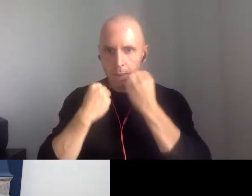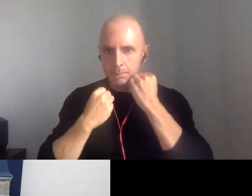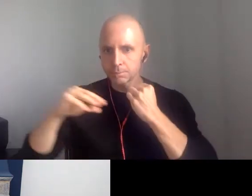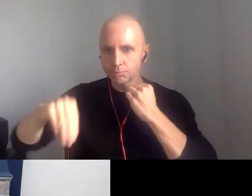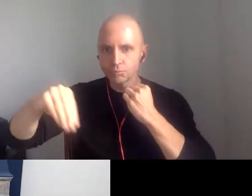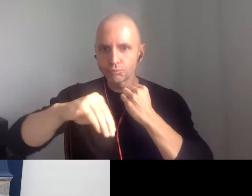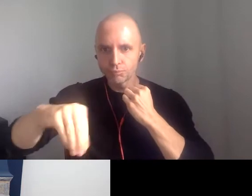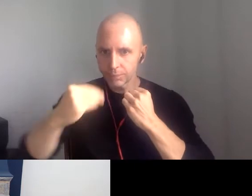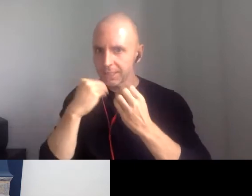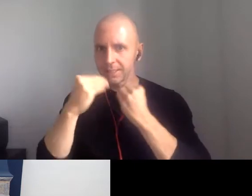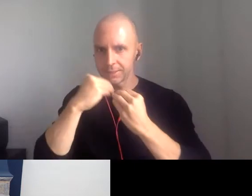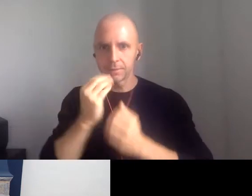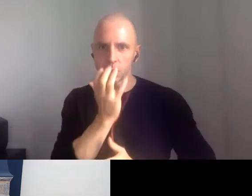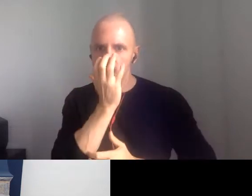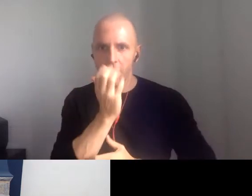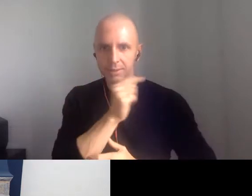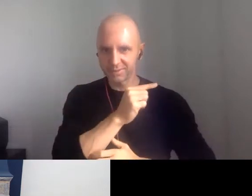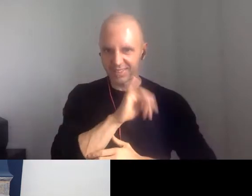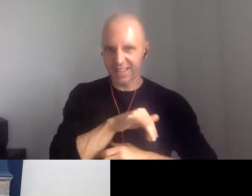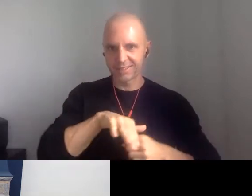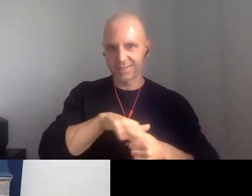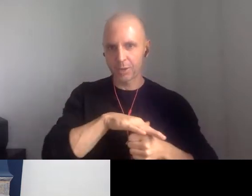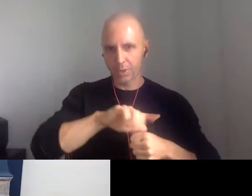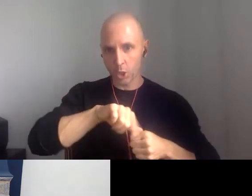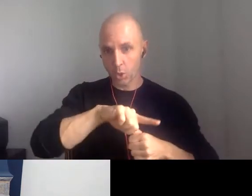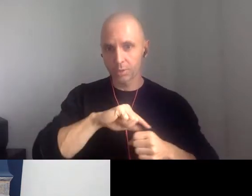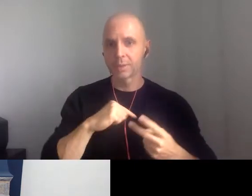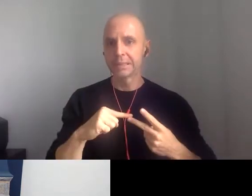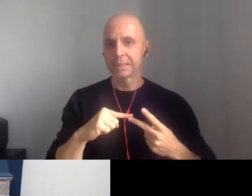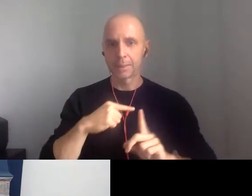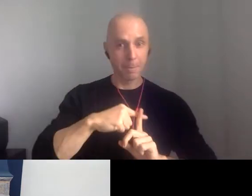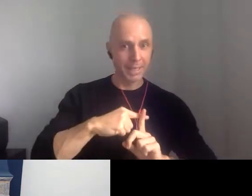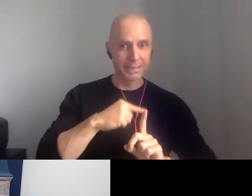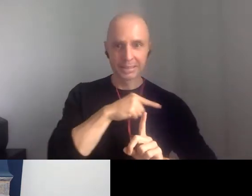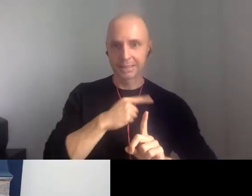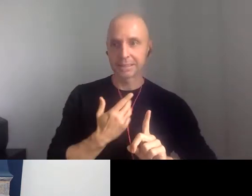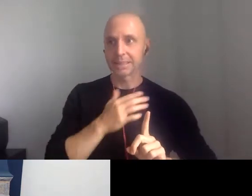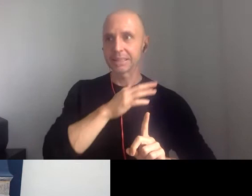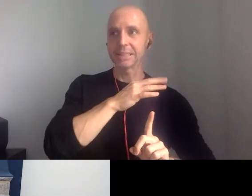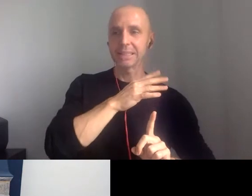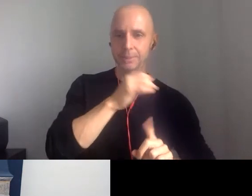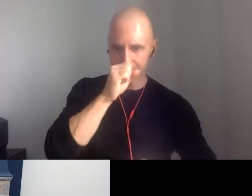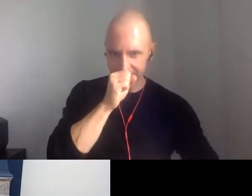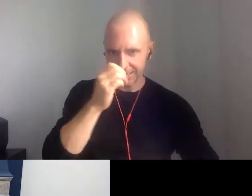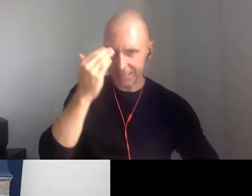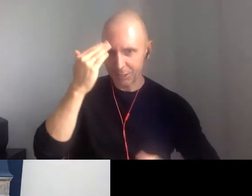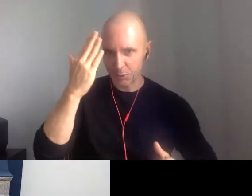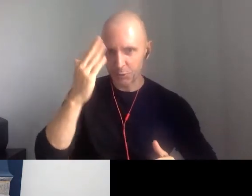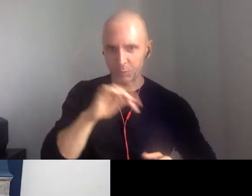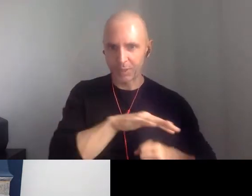pigs, I don't know yet. If anyone has any recommendations of where to get some good Tamworth pigs, let me